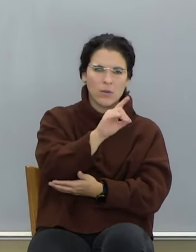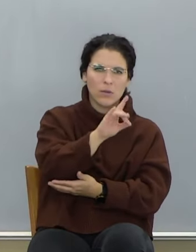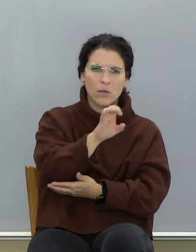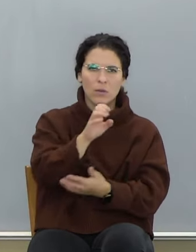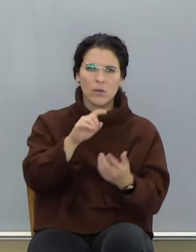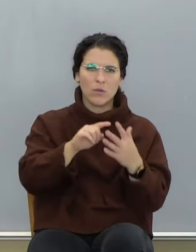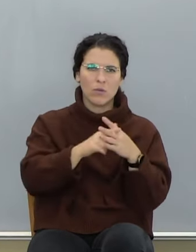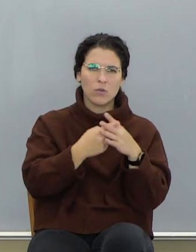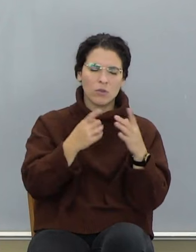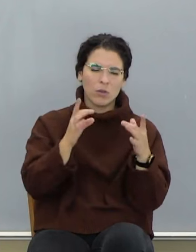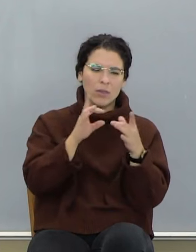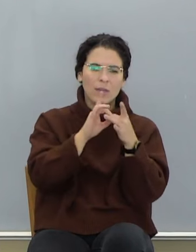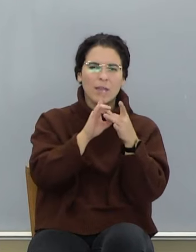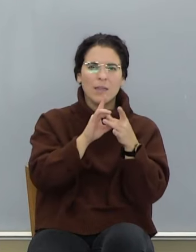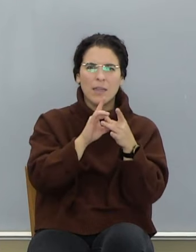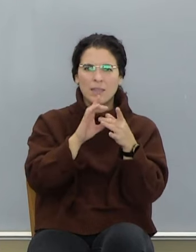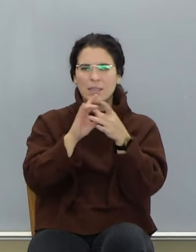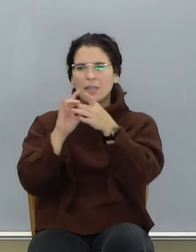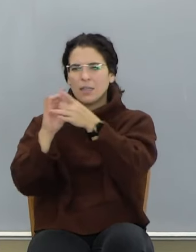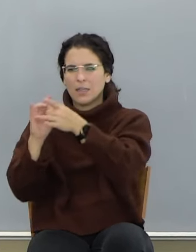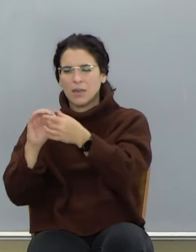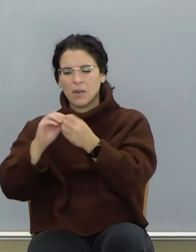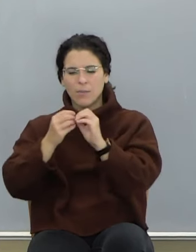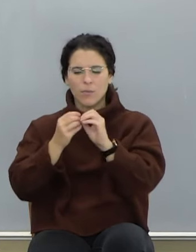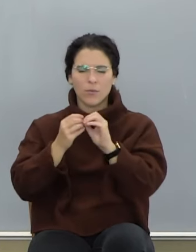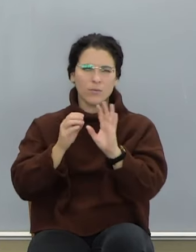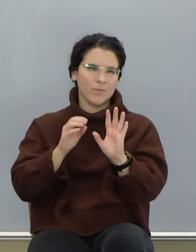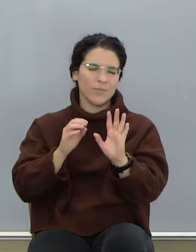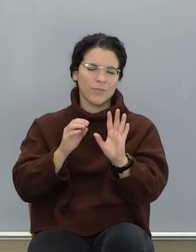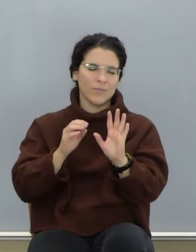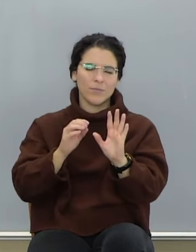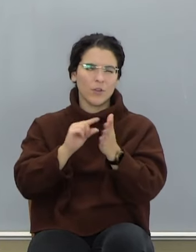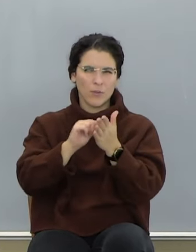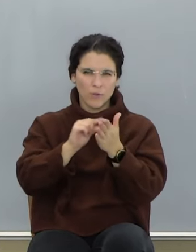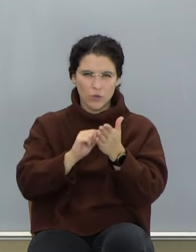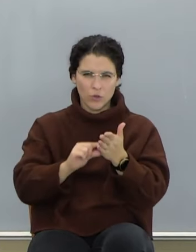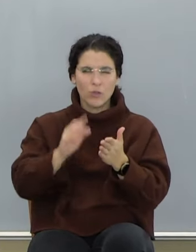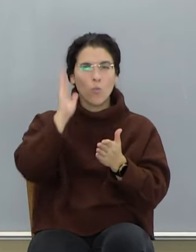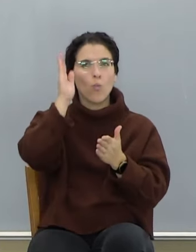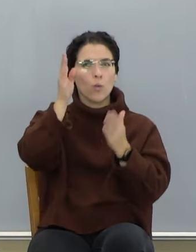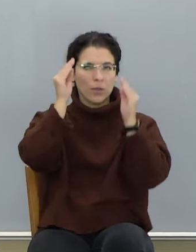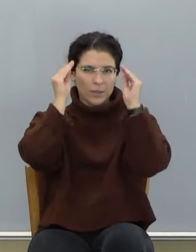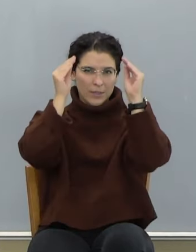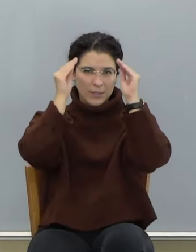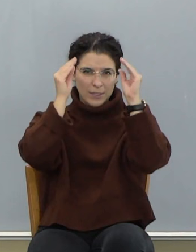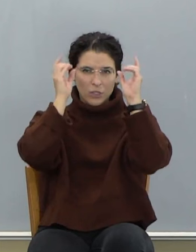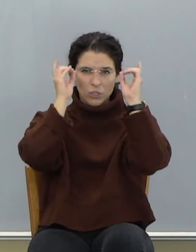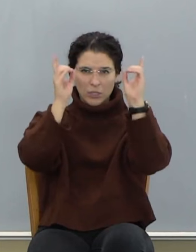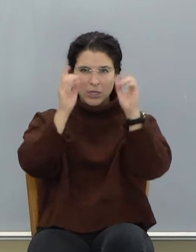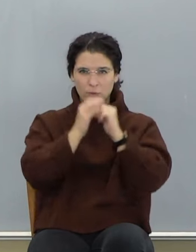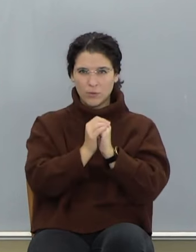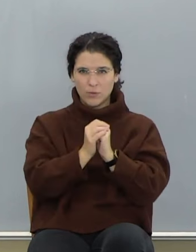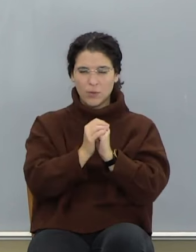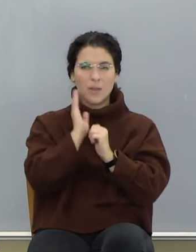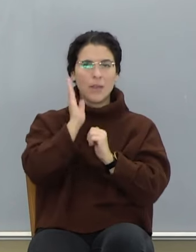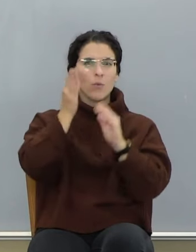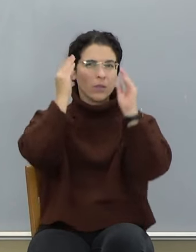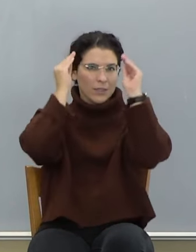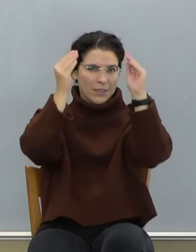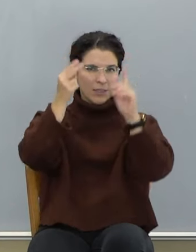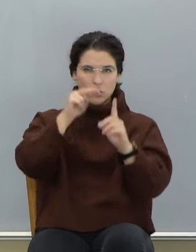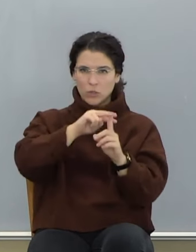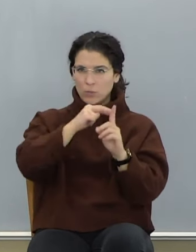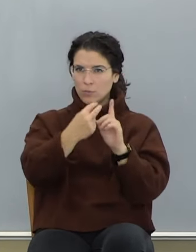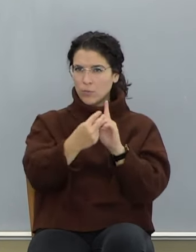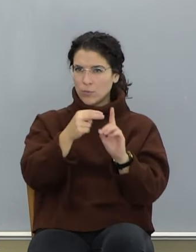that. So no, the verses will teach the doctrine. The verses will teach the perspective, whether